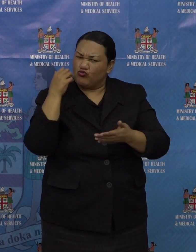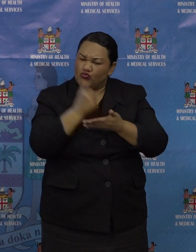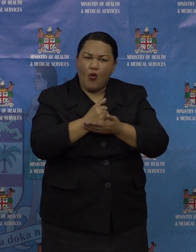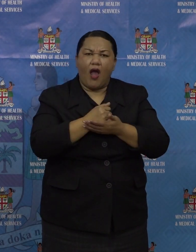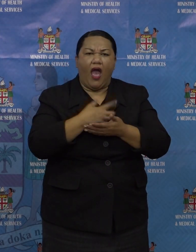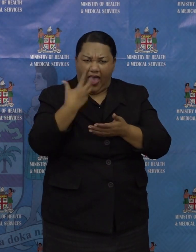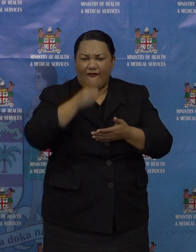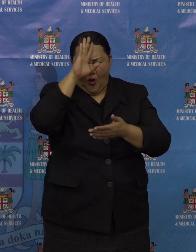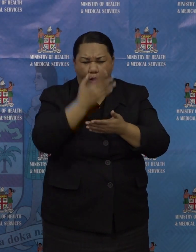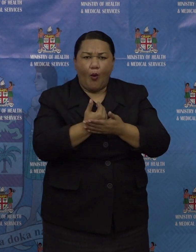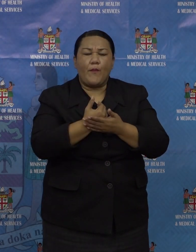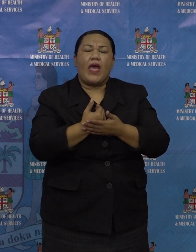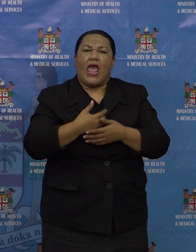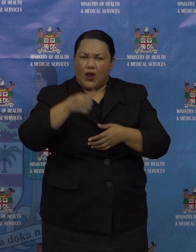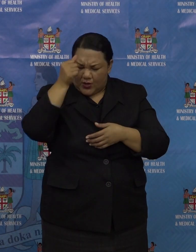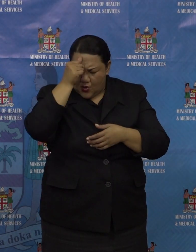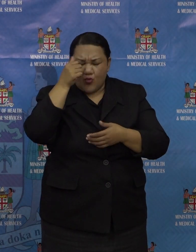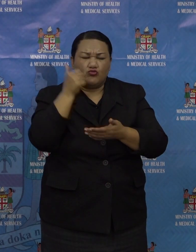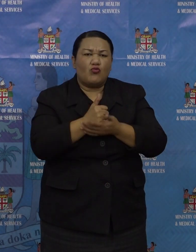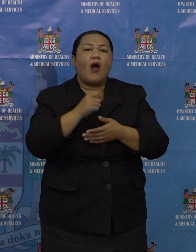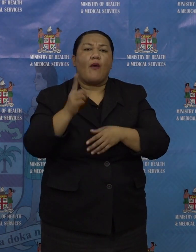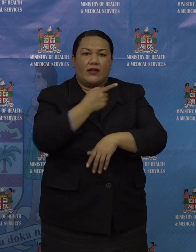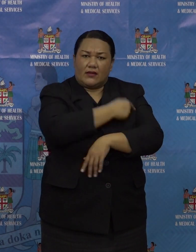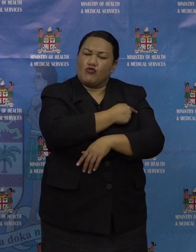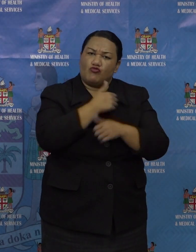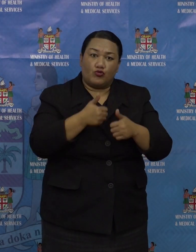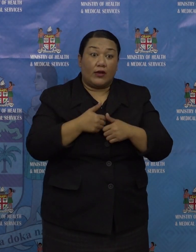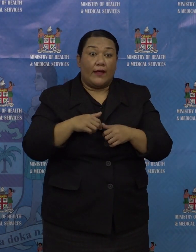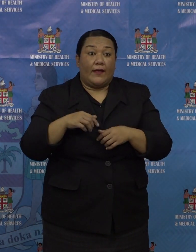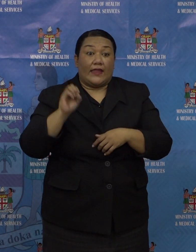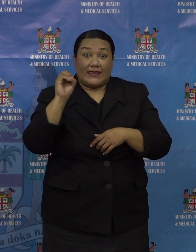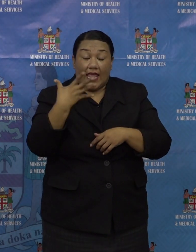hope. As of the 10th of August,